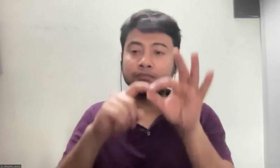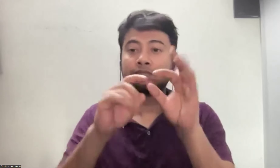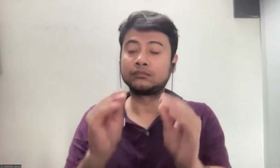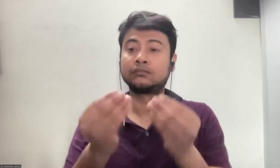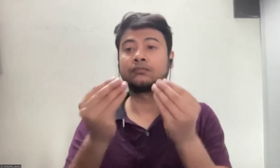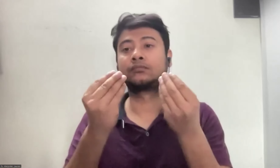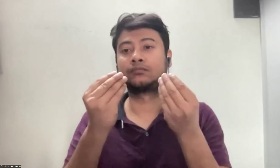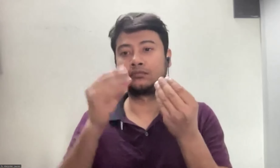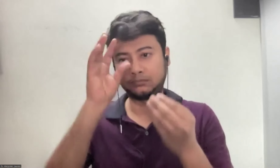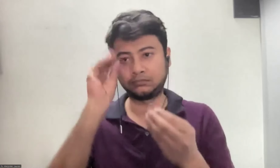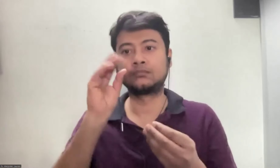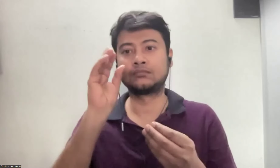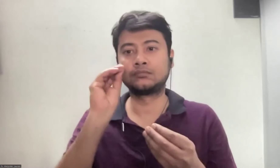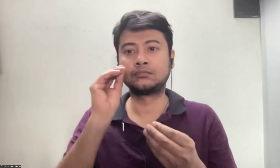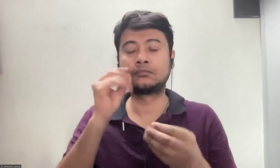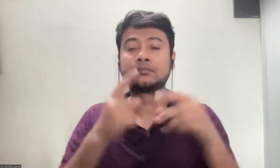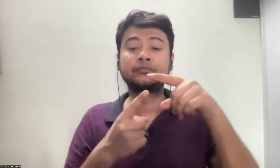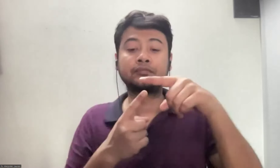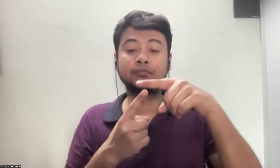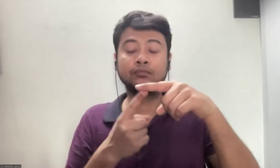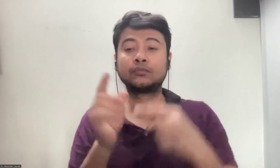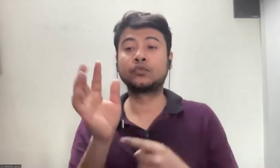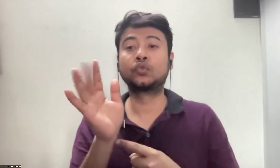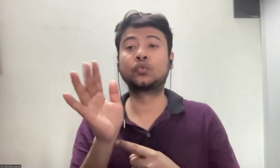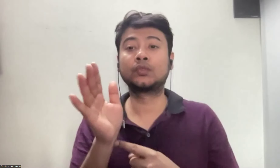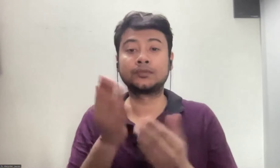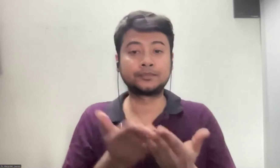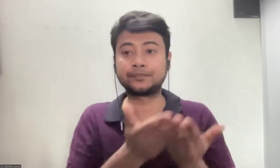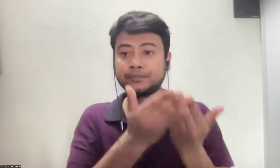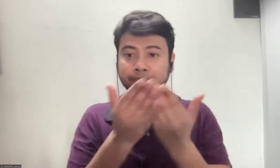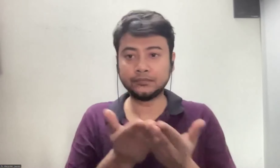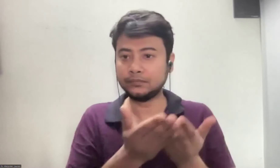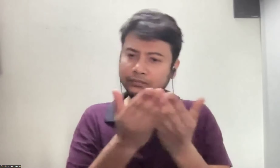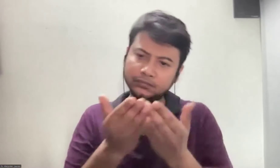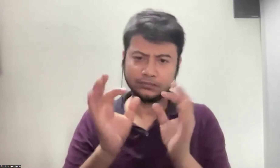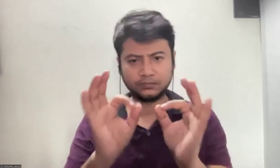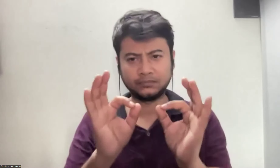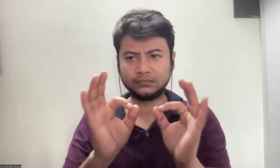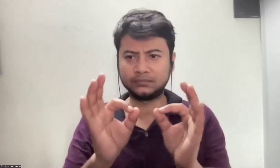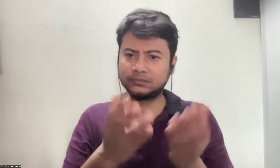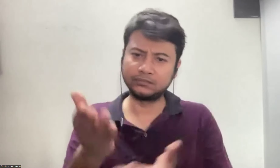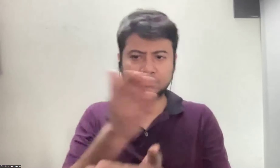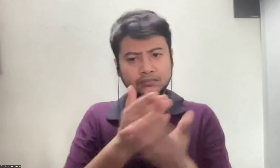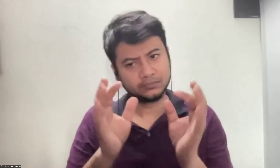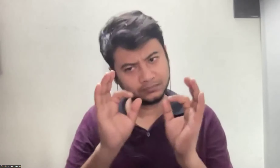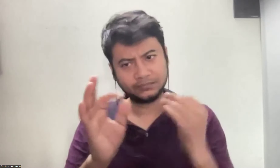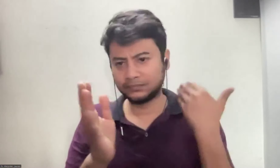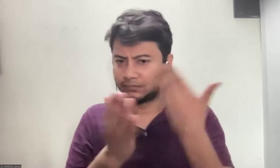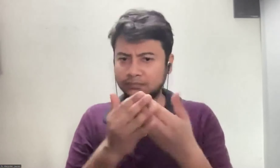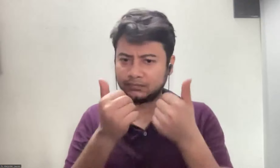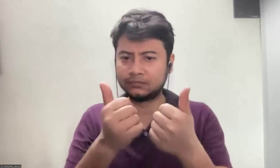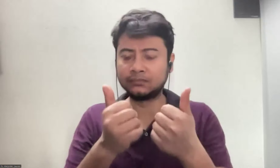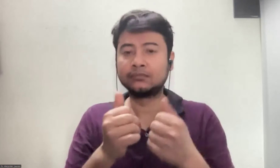a specific process which we must follow. And the purpose of this class is to teach you that proper